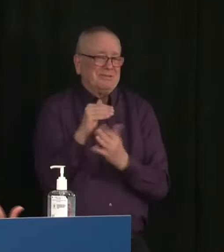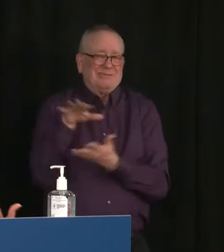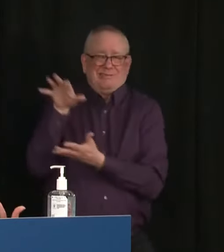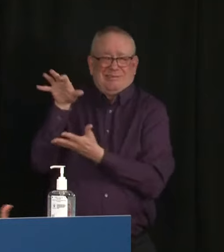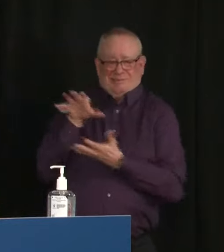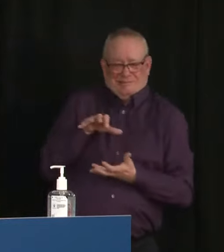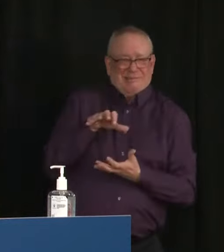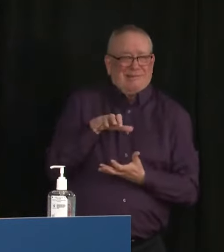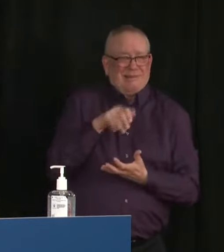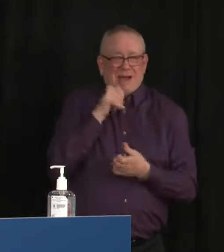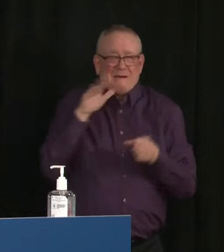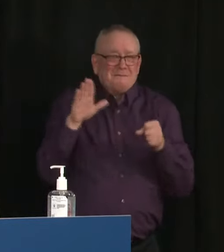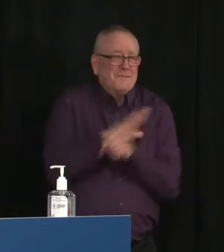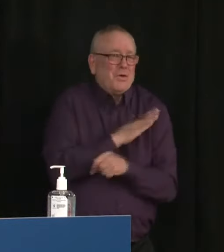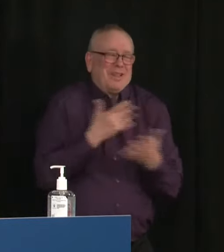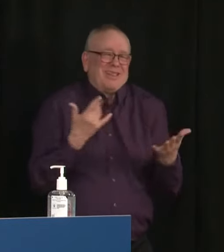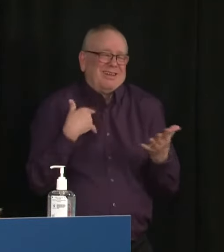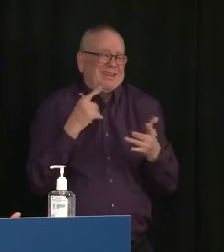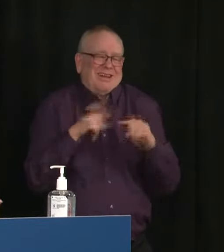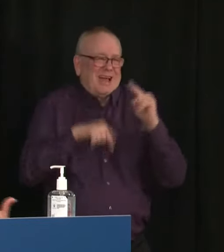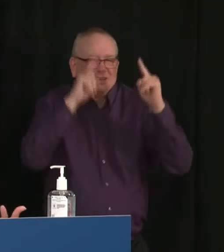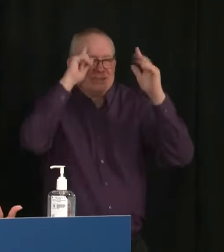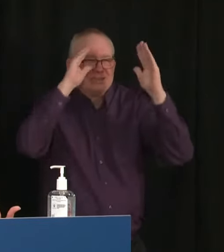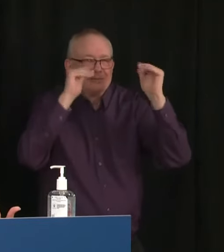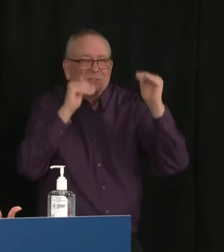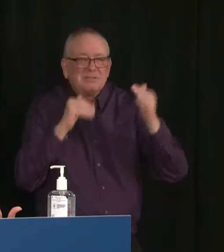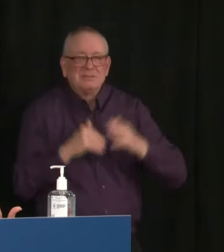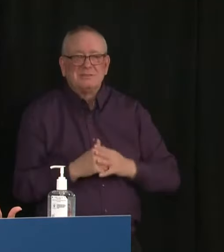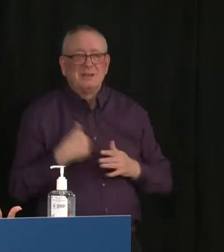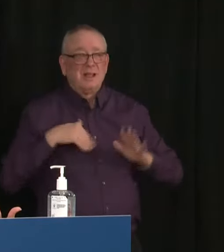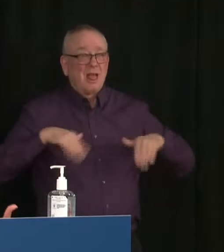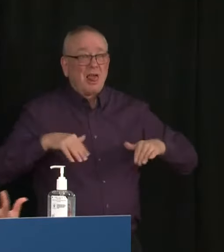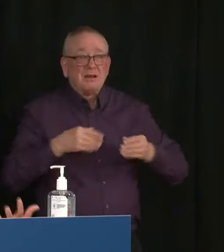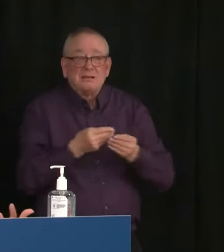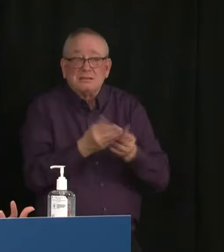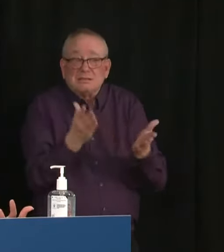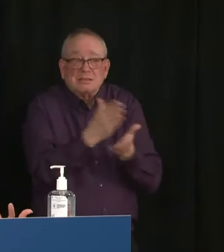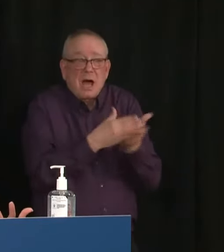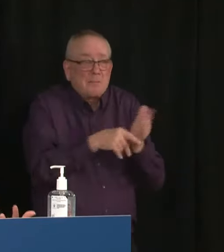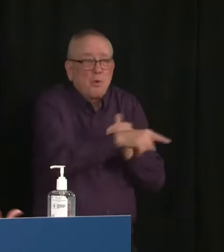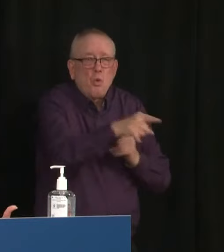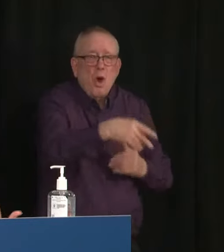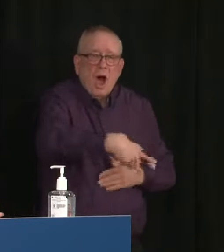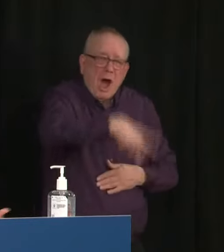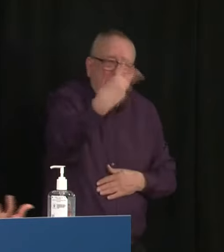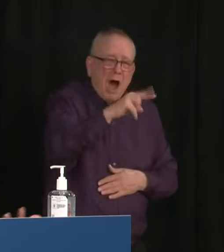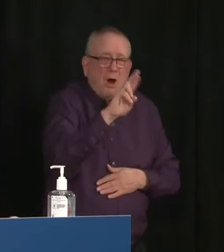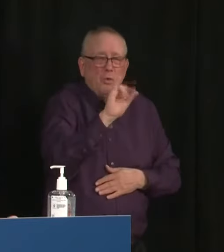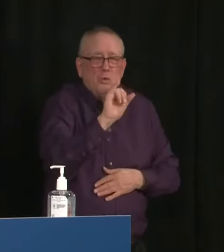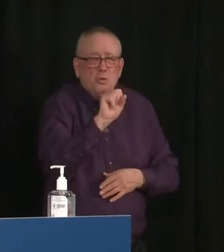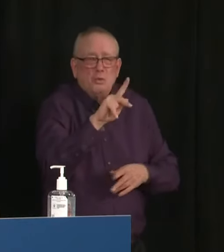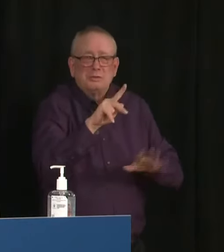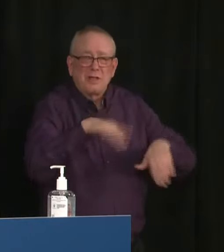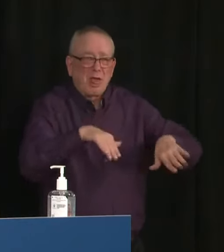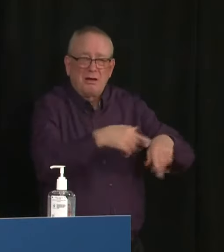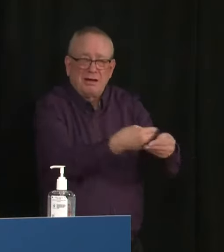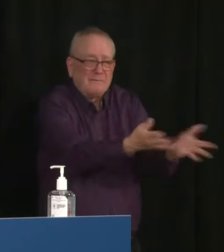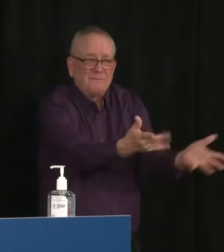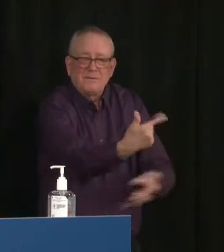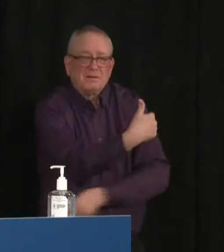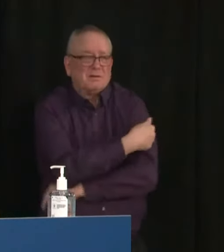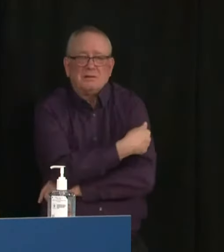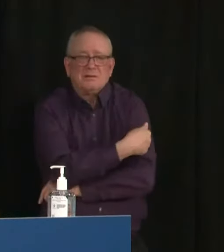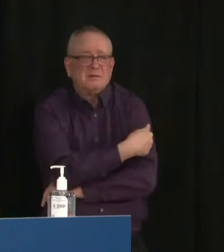those who have that high risk of severe outcomes, there are different challenges that we need to factor in as we consider those